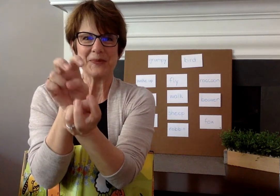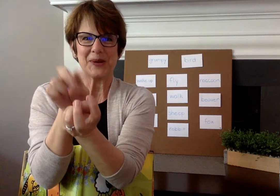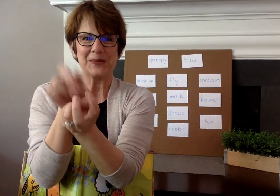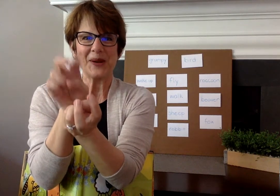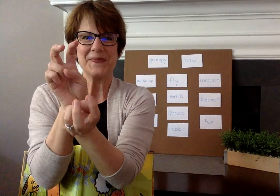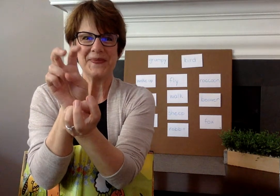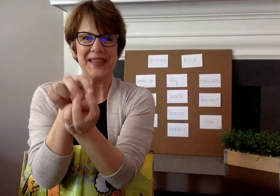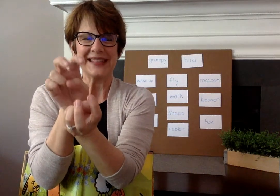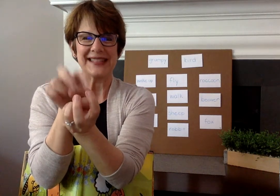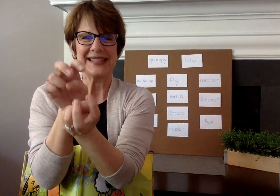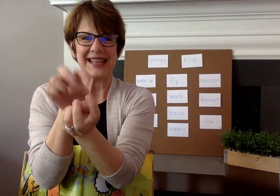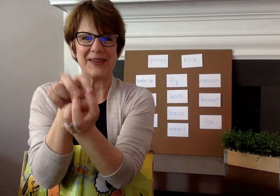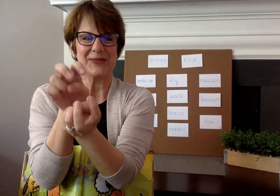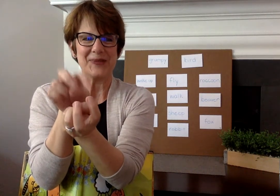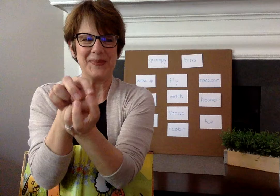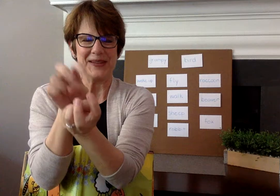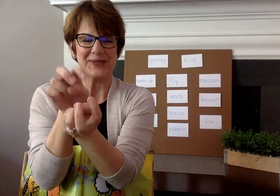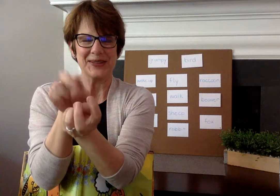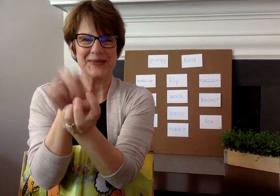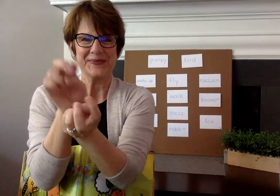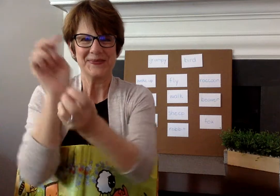chomp, chomp. That's the sign for Beaver.